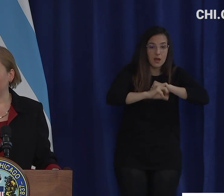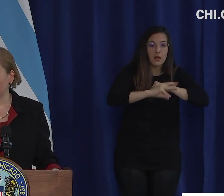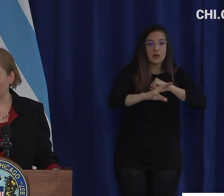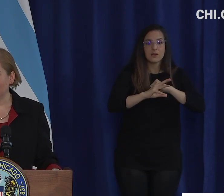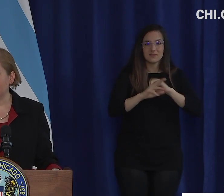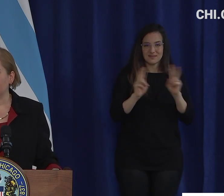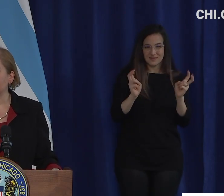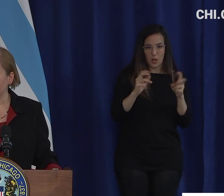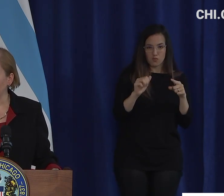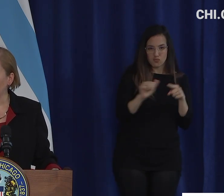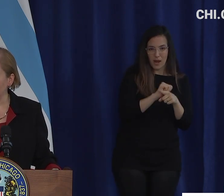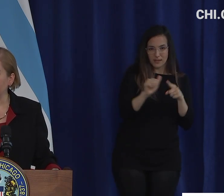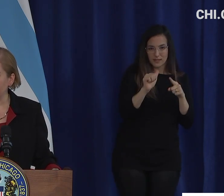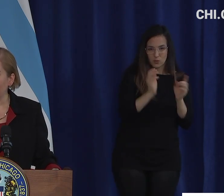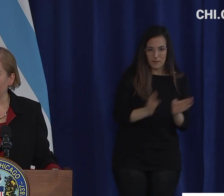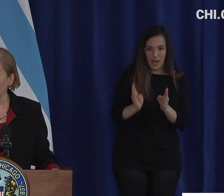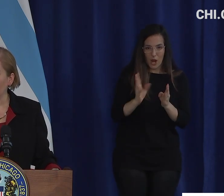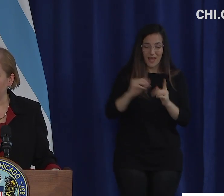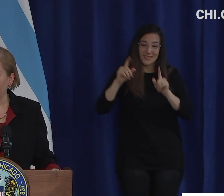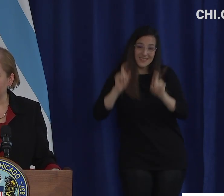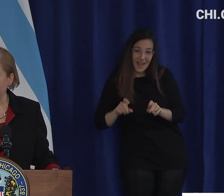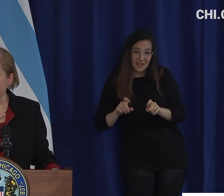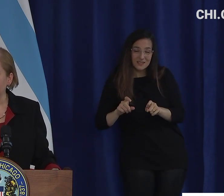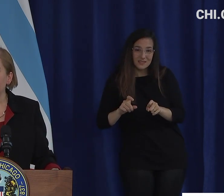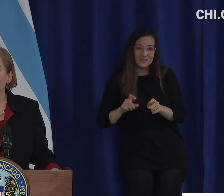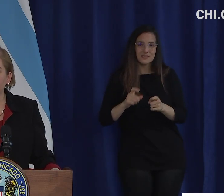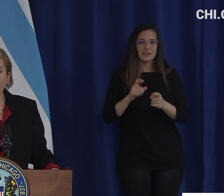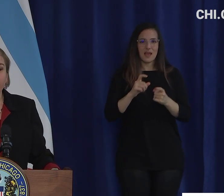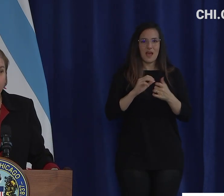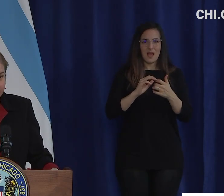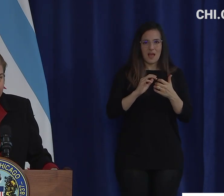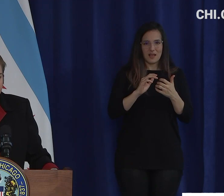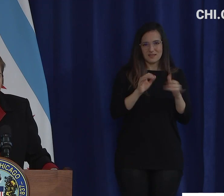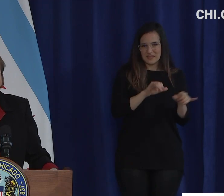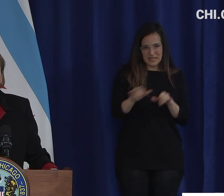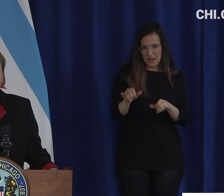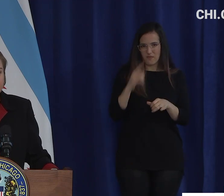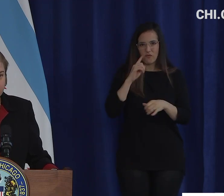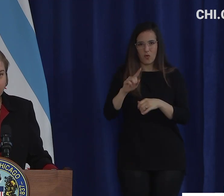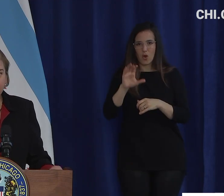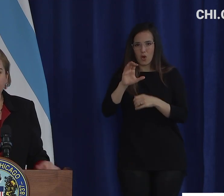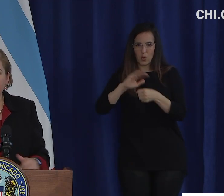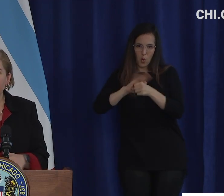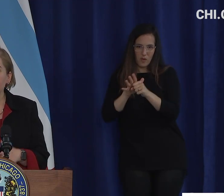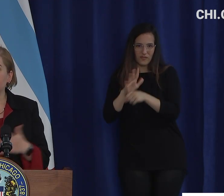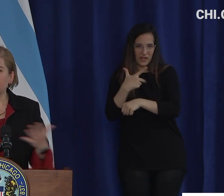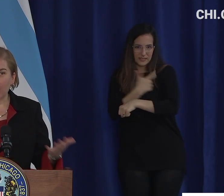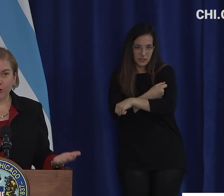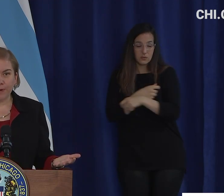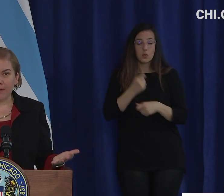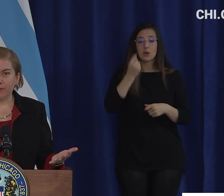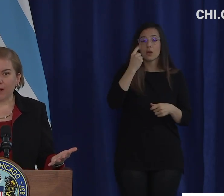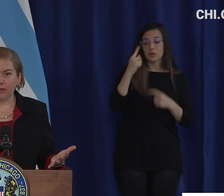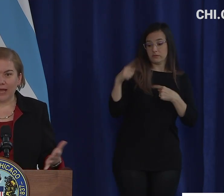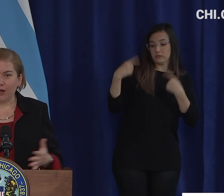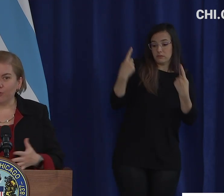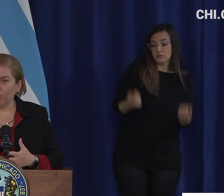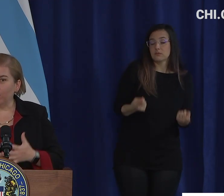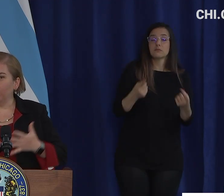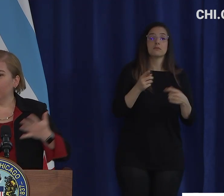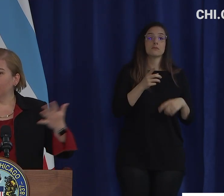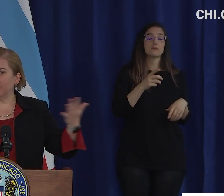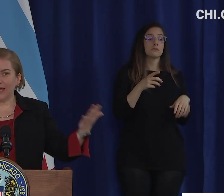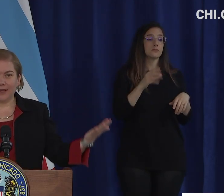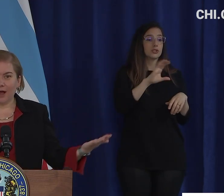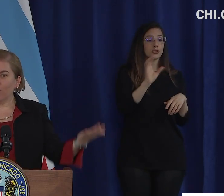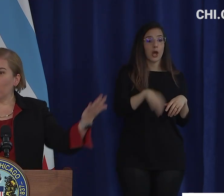prepare, and test some of what we're thinking about for COVID vaccines. So, for example, historically, the Chicago Department of Public Health